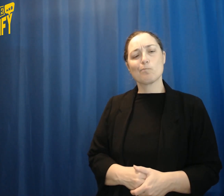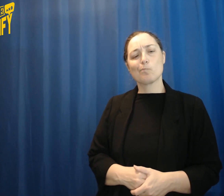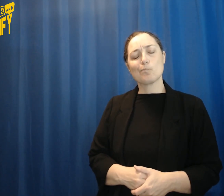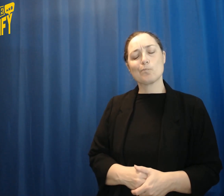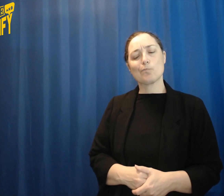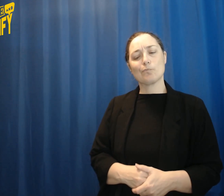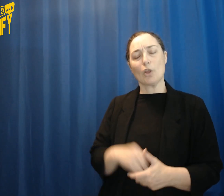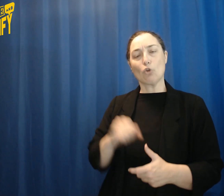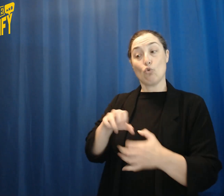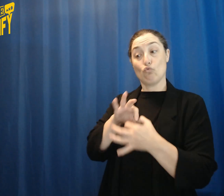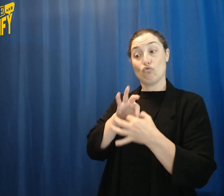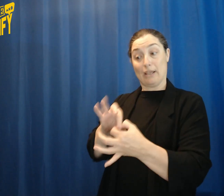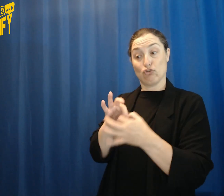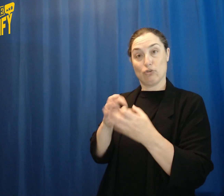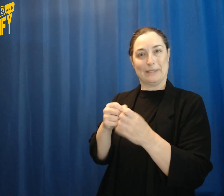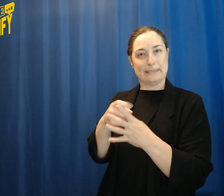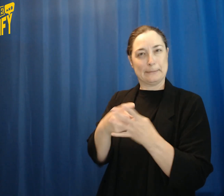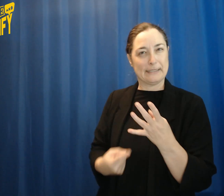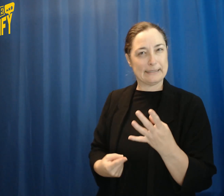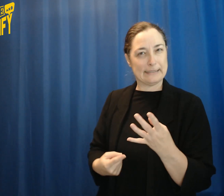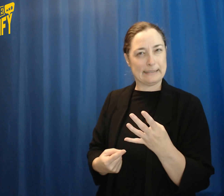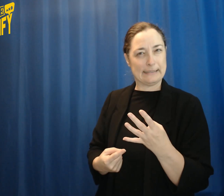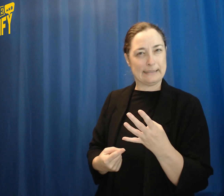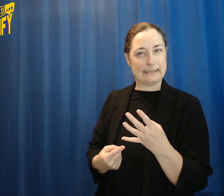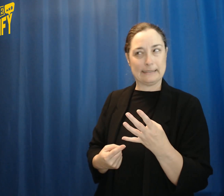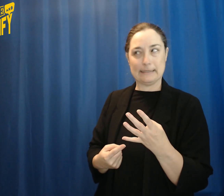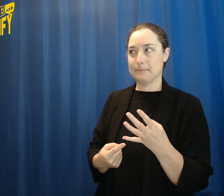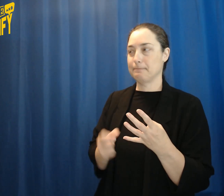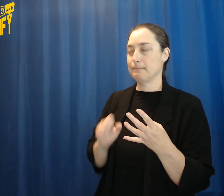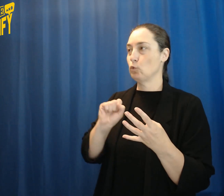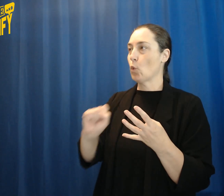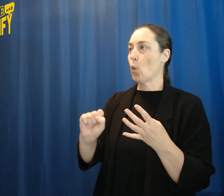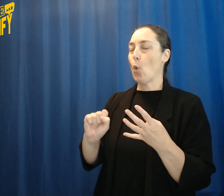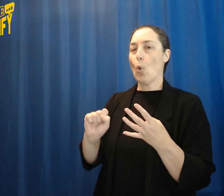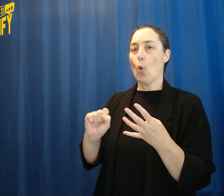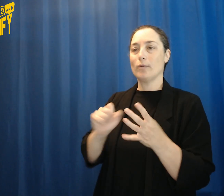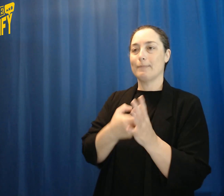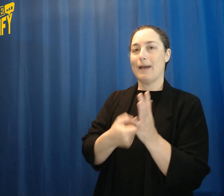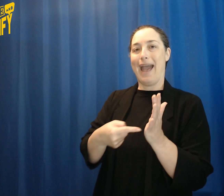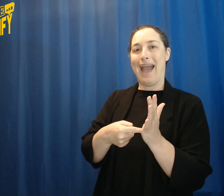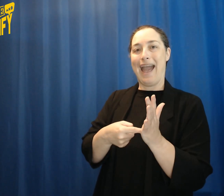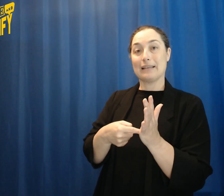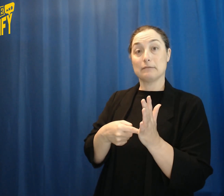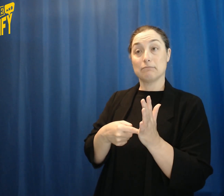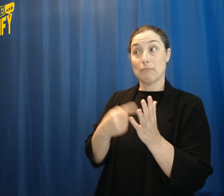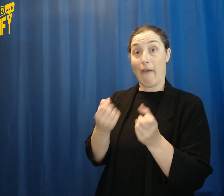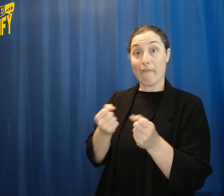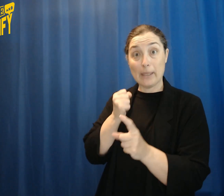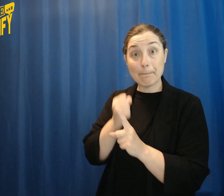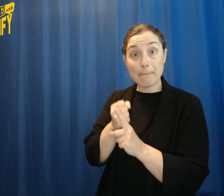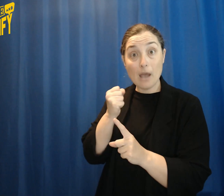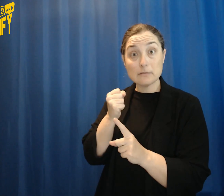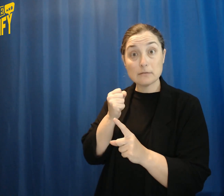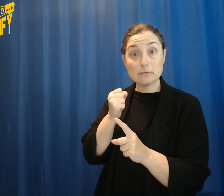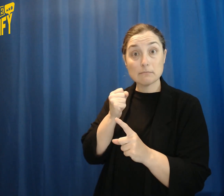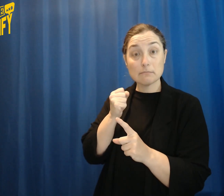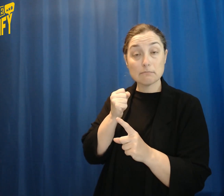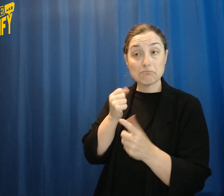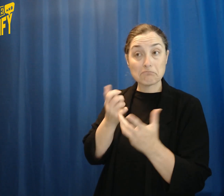your disability, and how has your art sort of impacted your relationship with your disability? Coming to art,